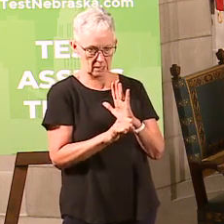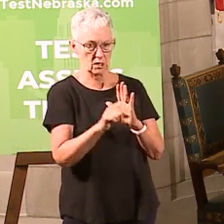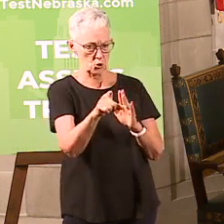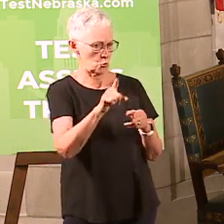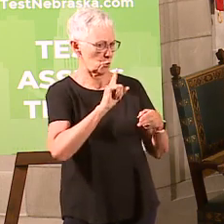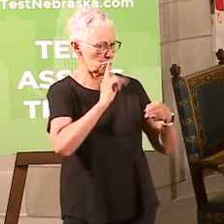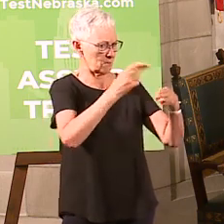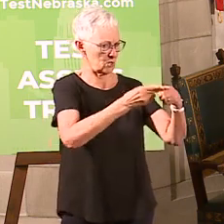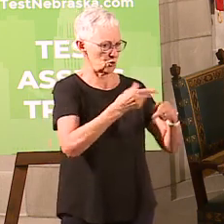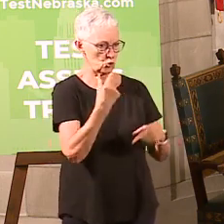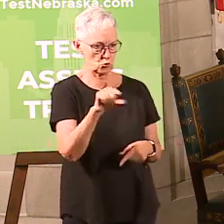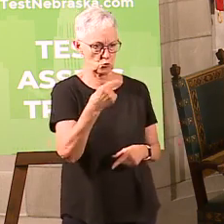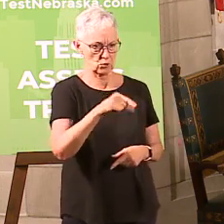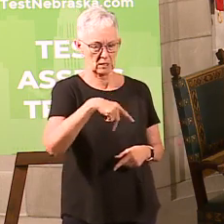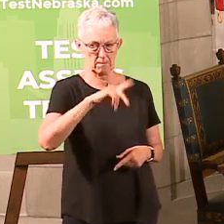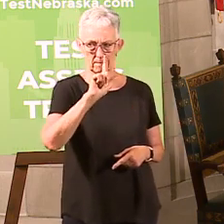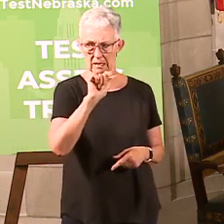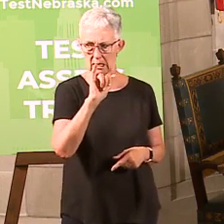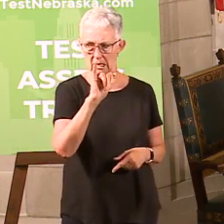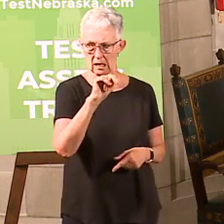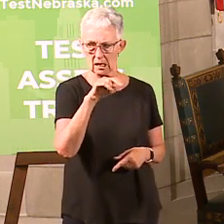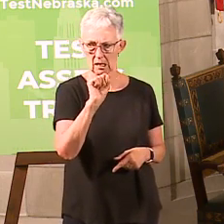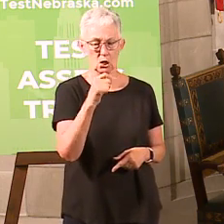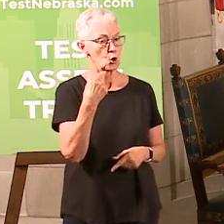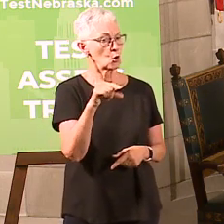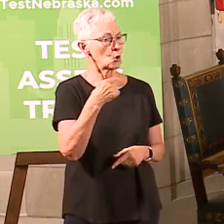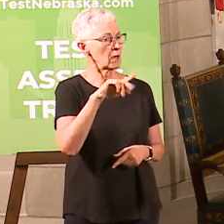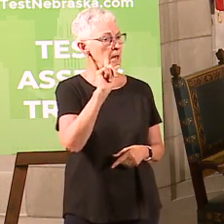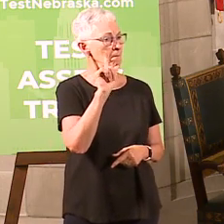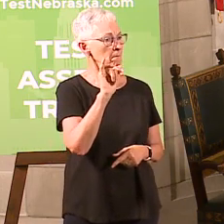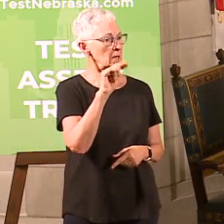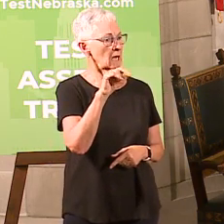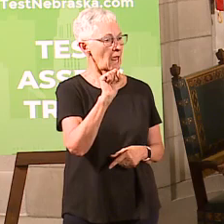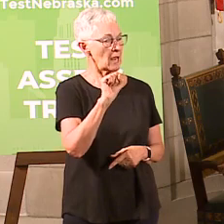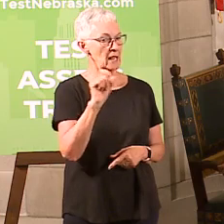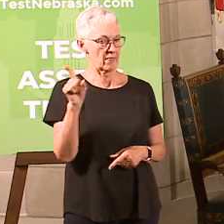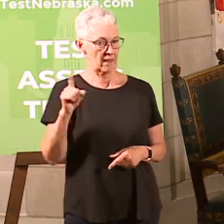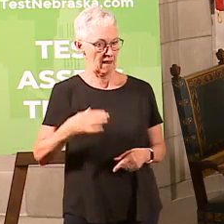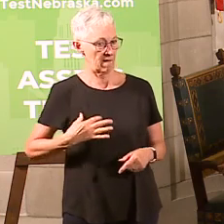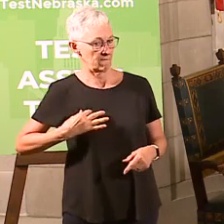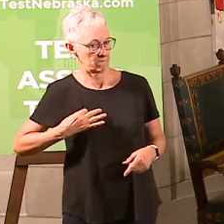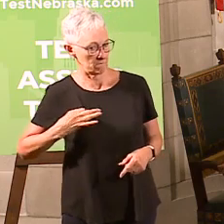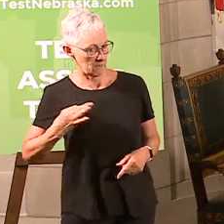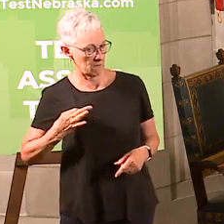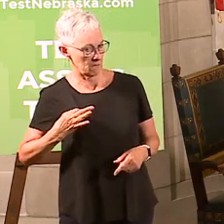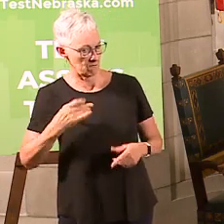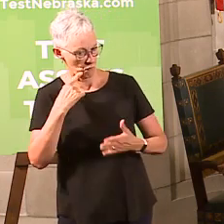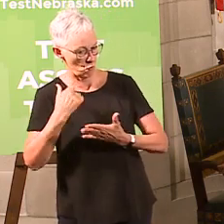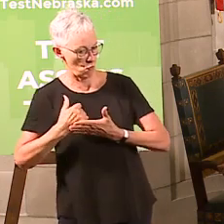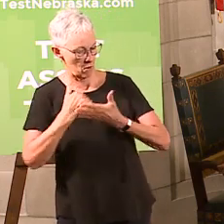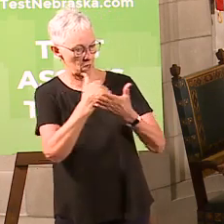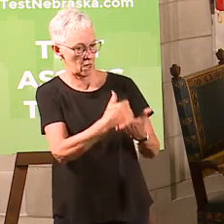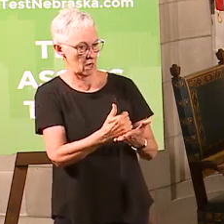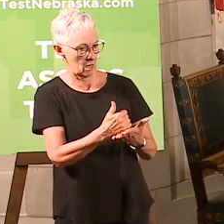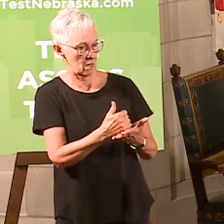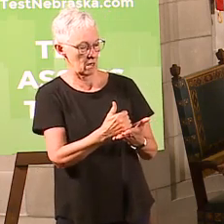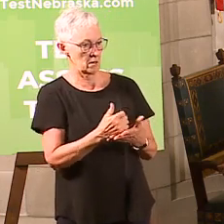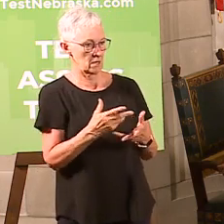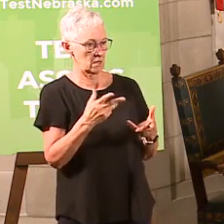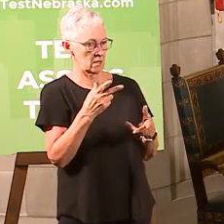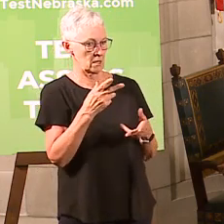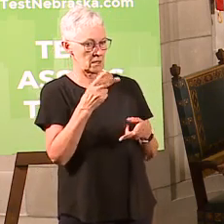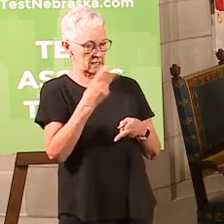Green Plains was the generous corporate sponsor who volunteered to be able to help pull the grant process